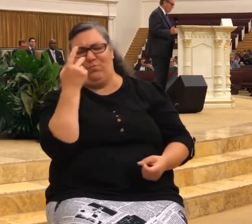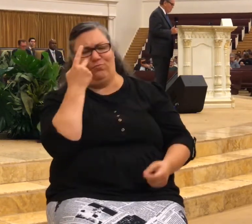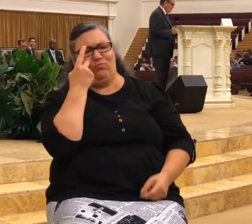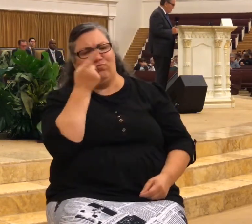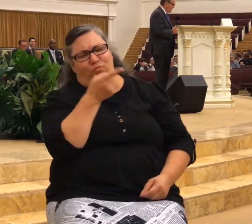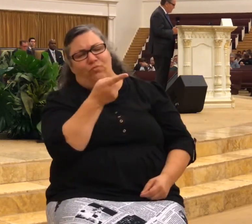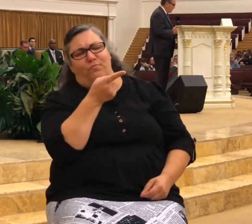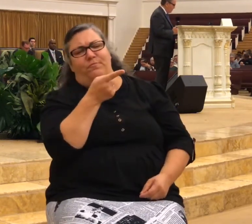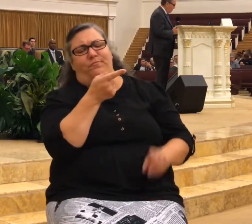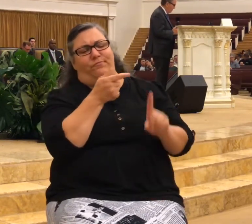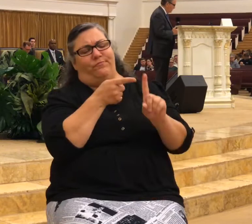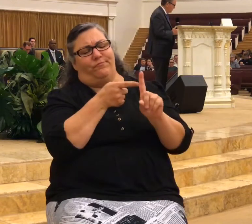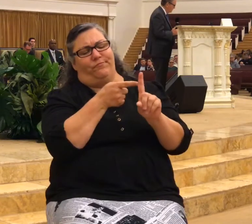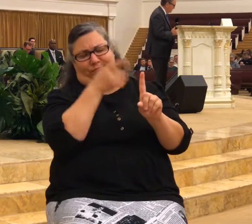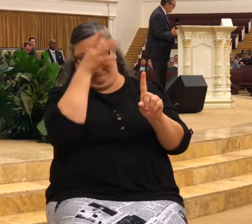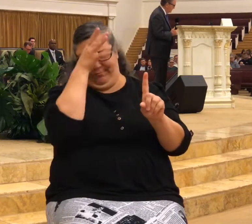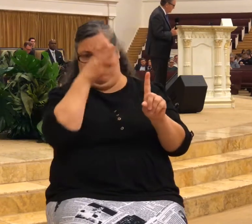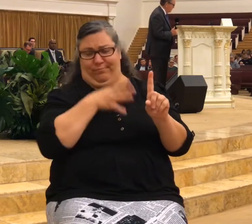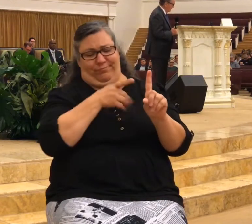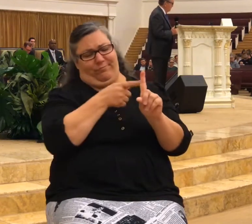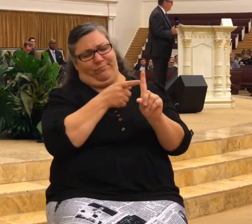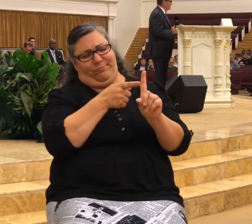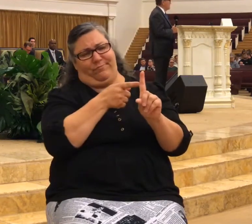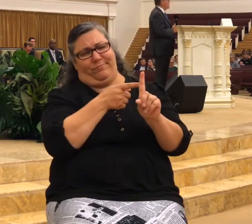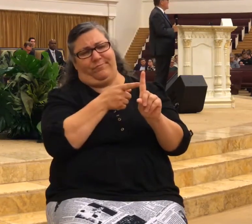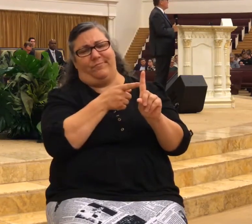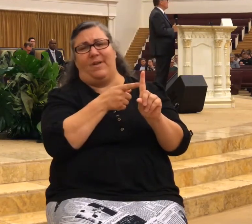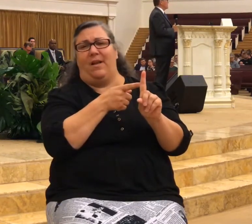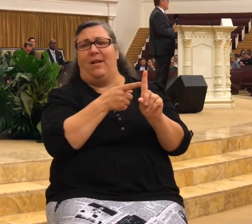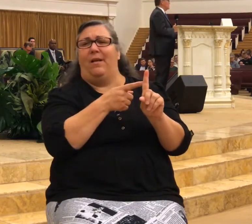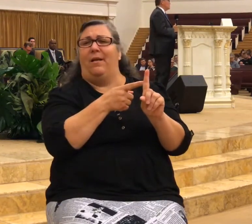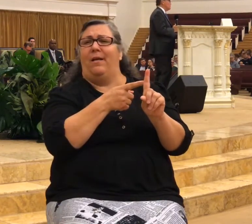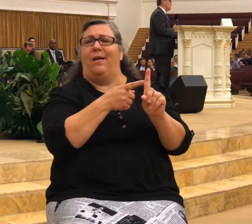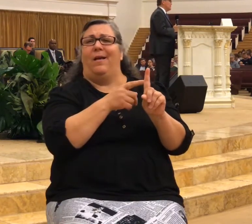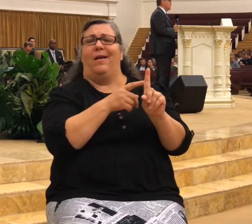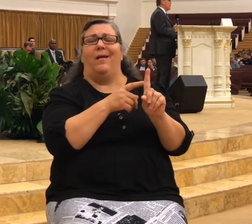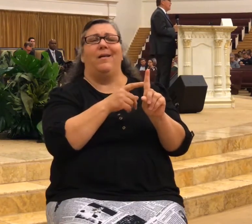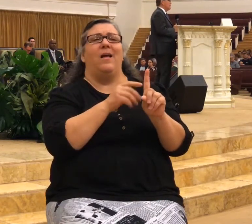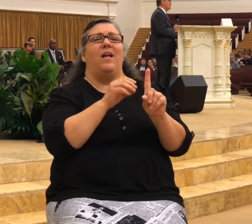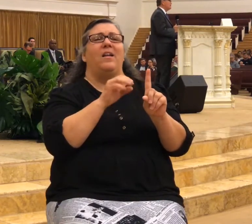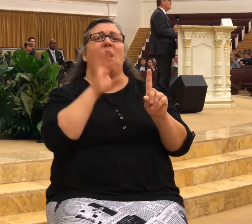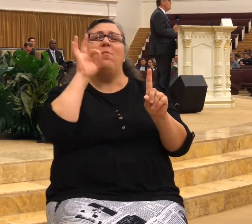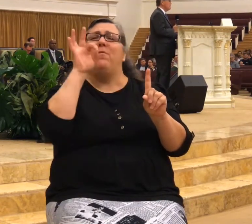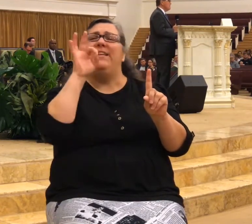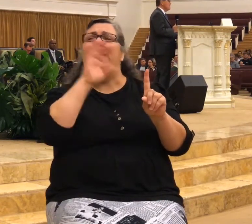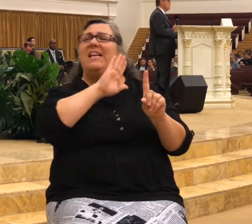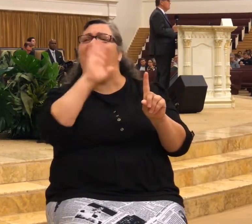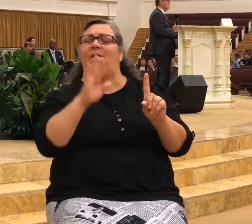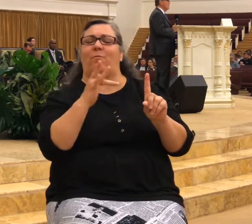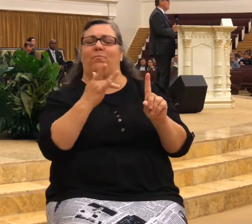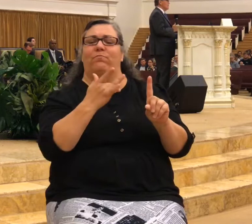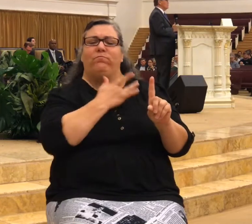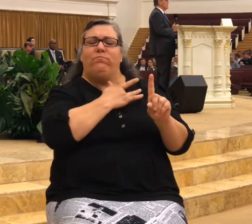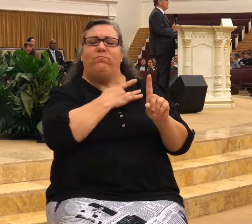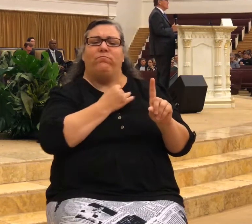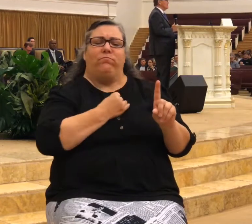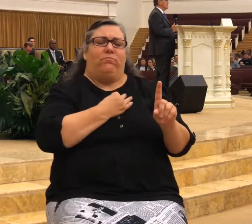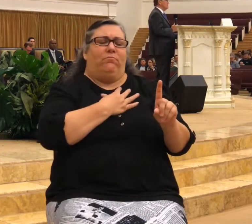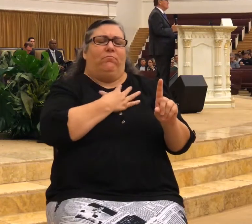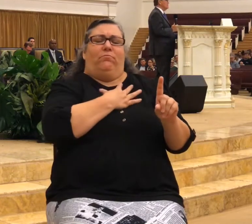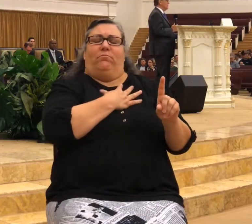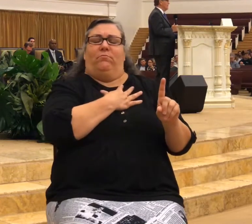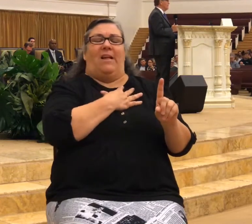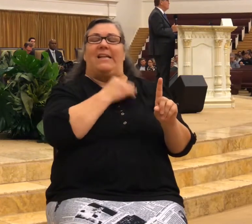who reached the point where no message ever stirred his heart. No